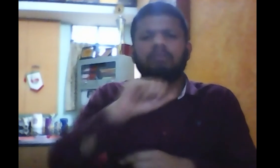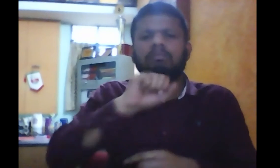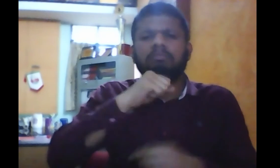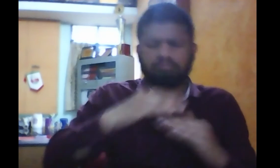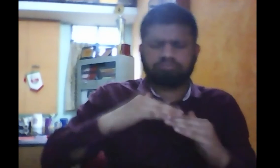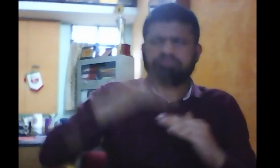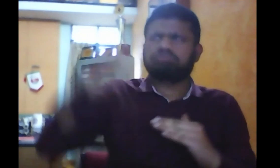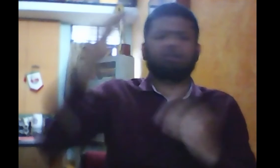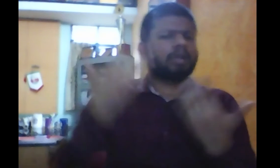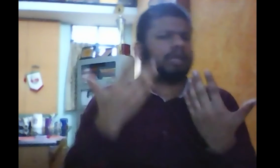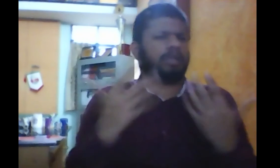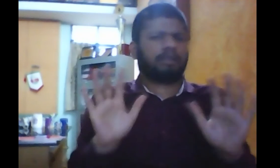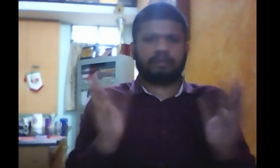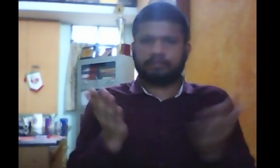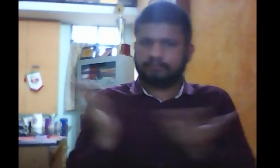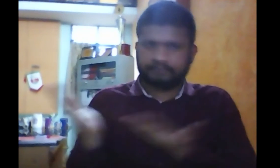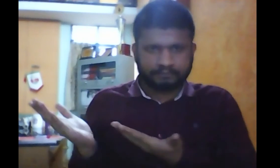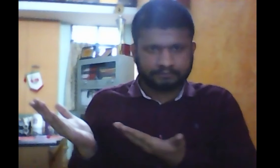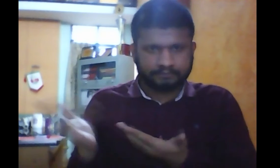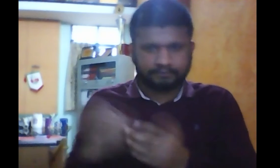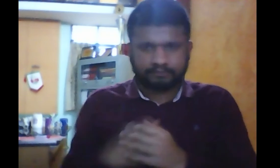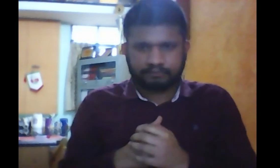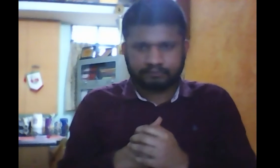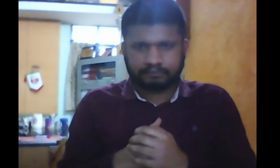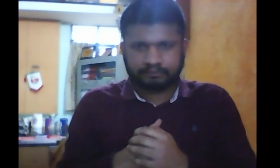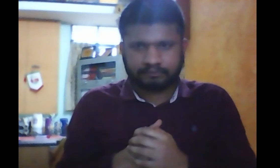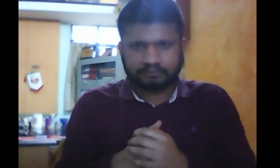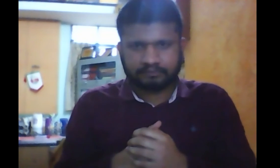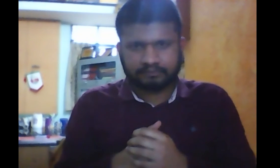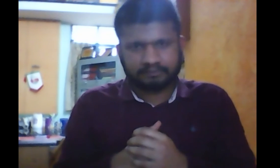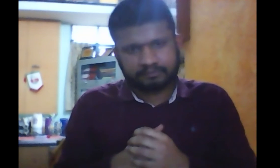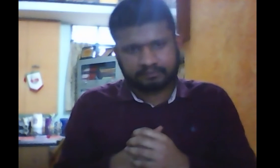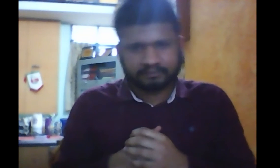1 month, there is no age bar, there is no age limit. Anyone can join.